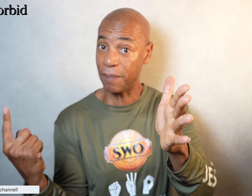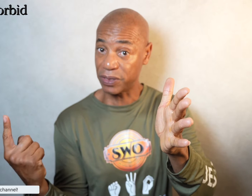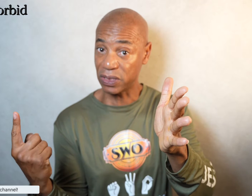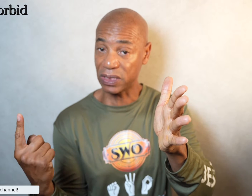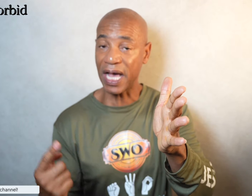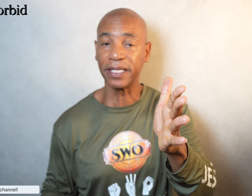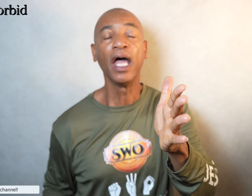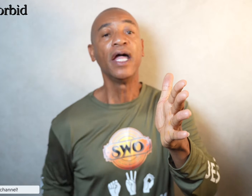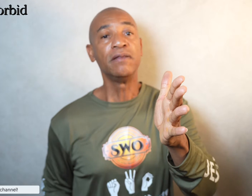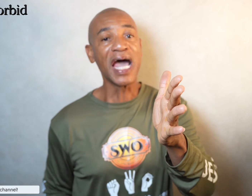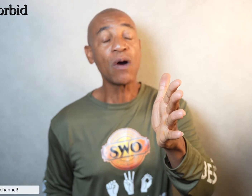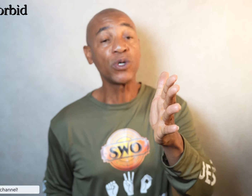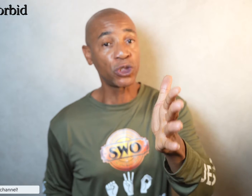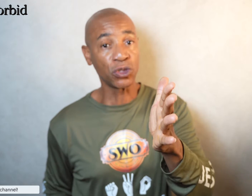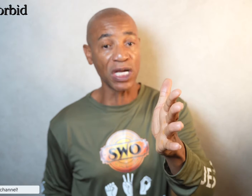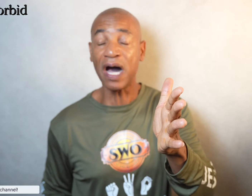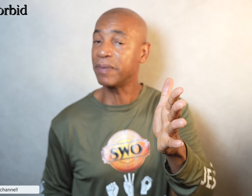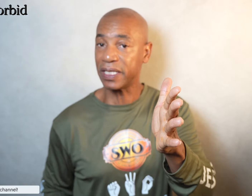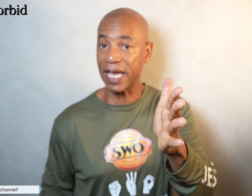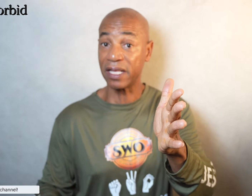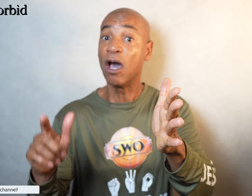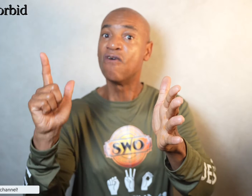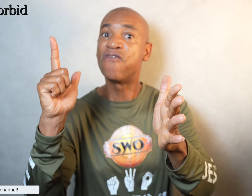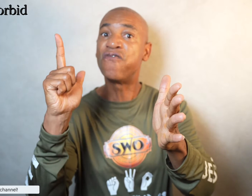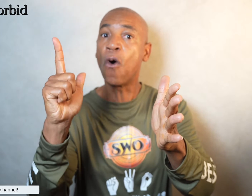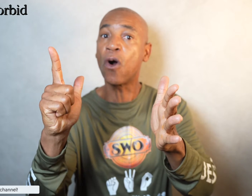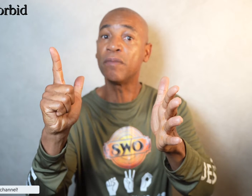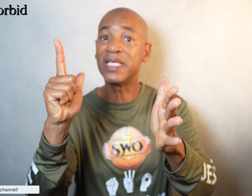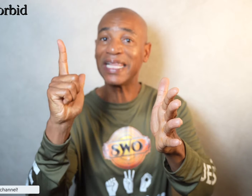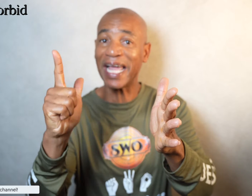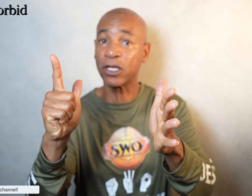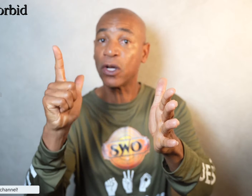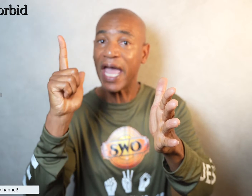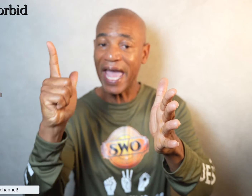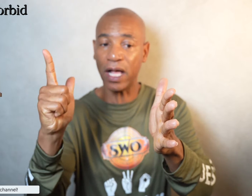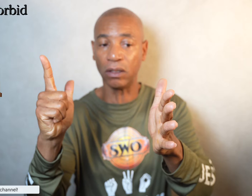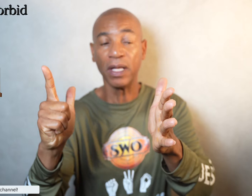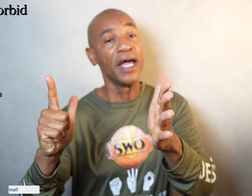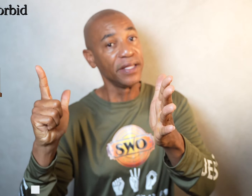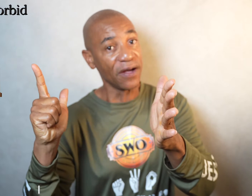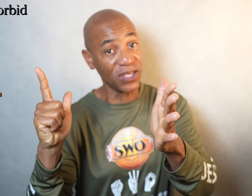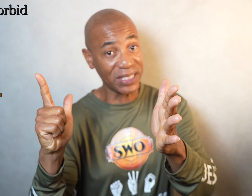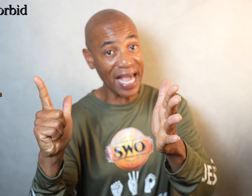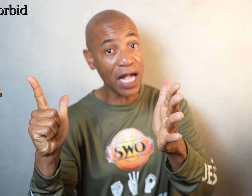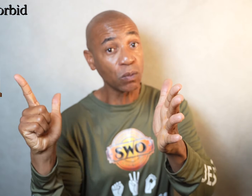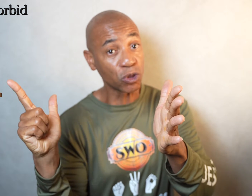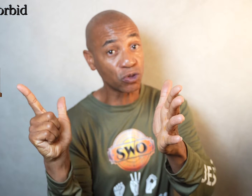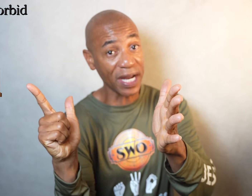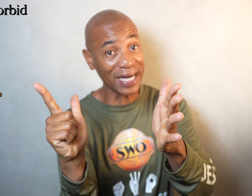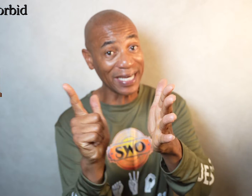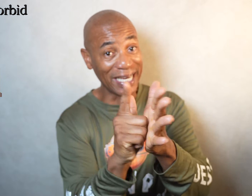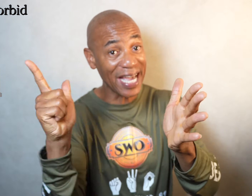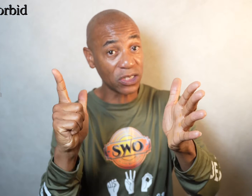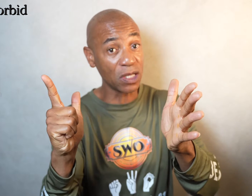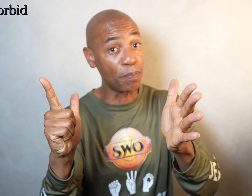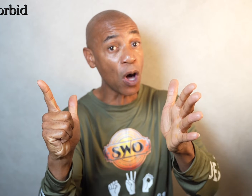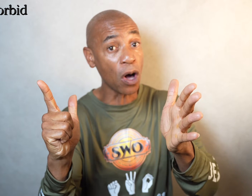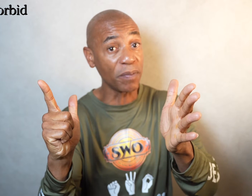opposite side. Now with your dominant hand, form the letter L. Now this L will strike against the palm of